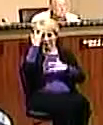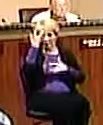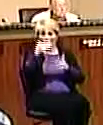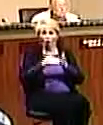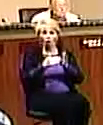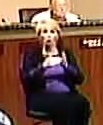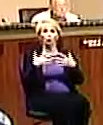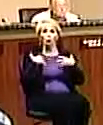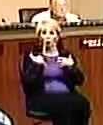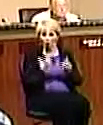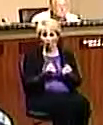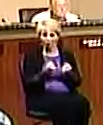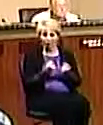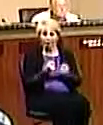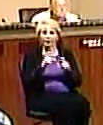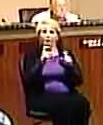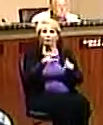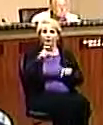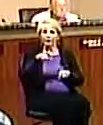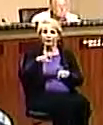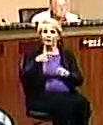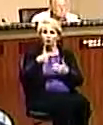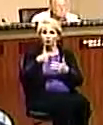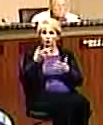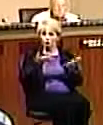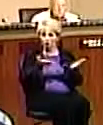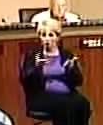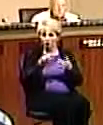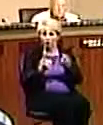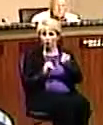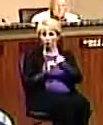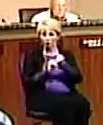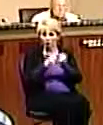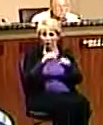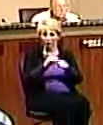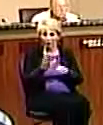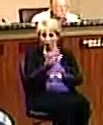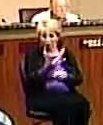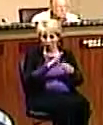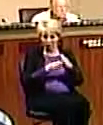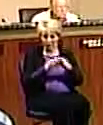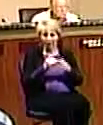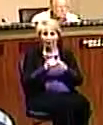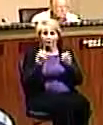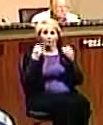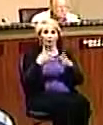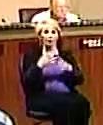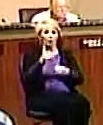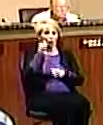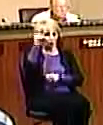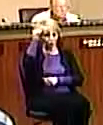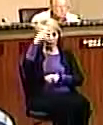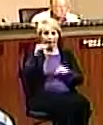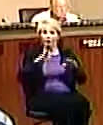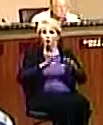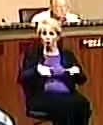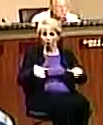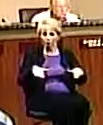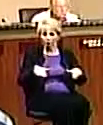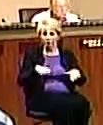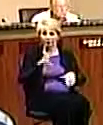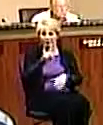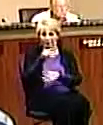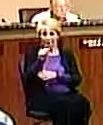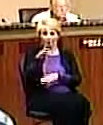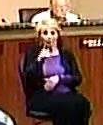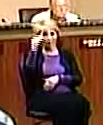often recover if given the necessary services and support in their communities, and whereas millions of adults and children are disabled